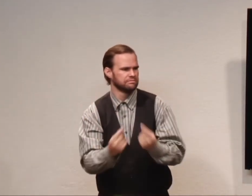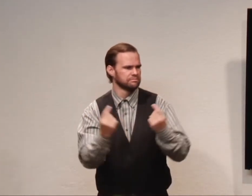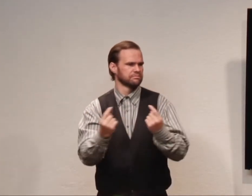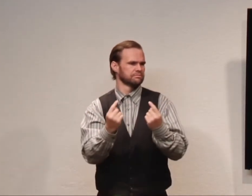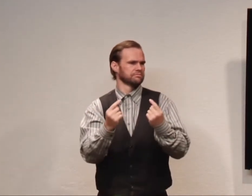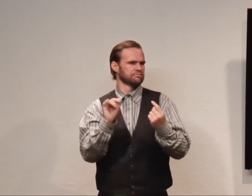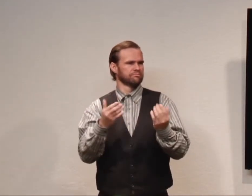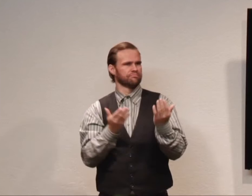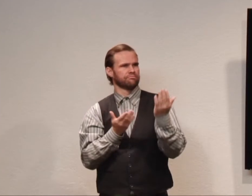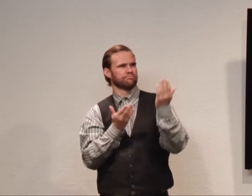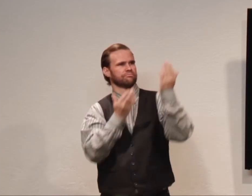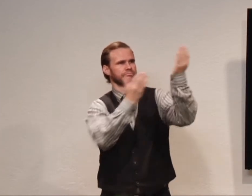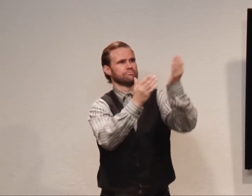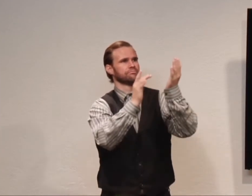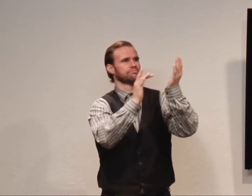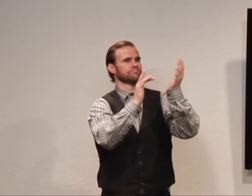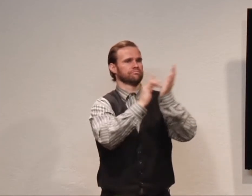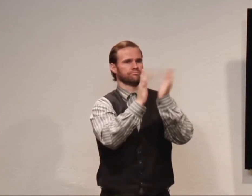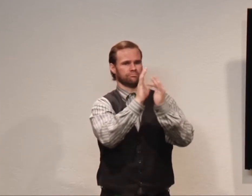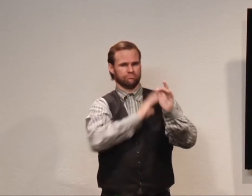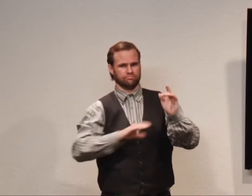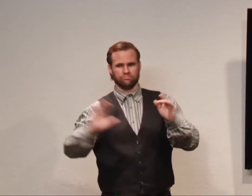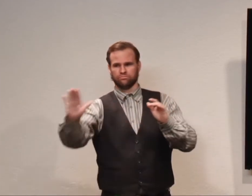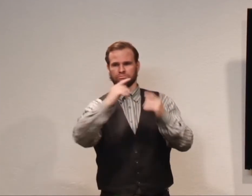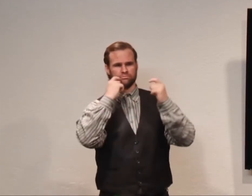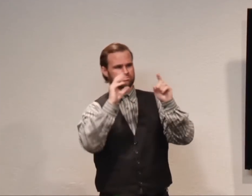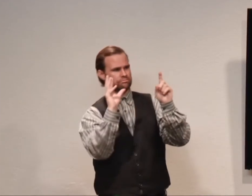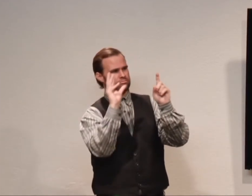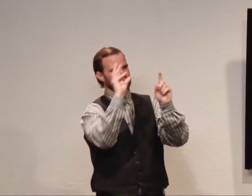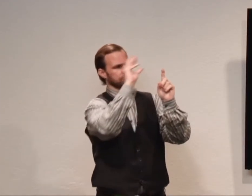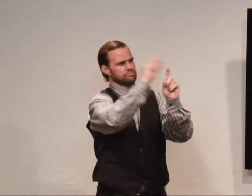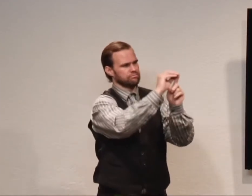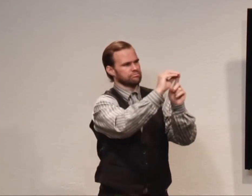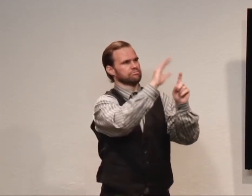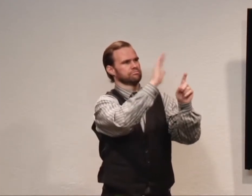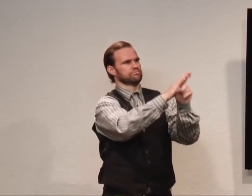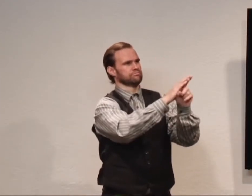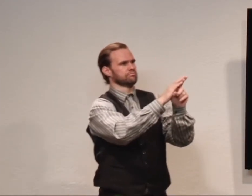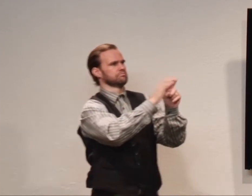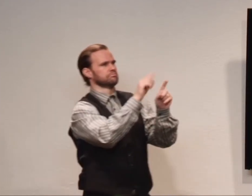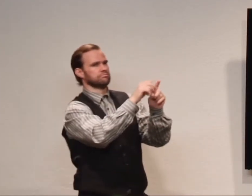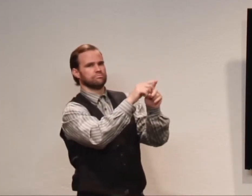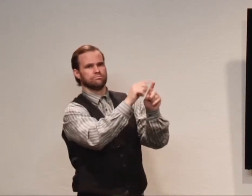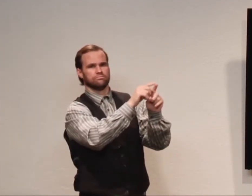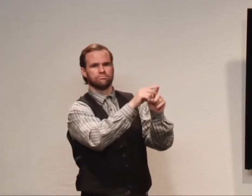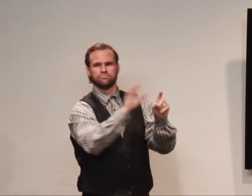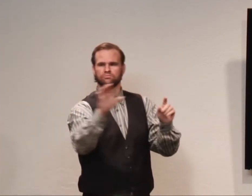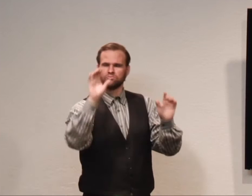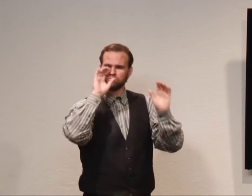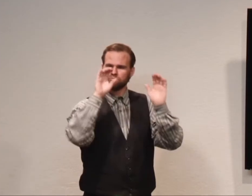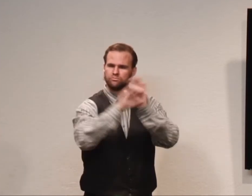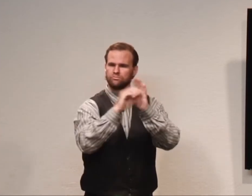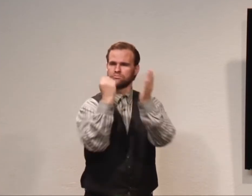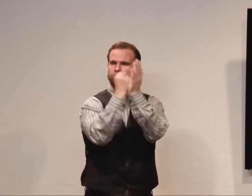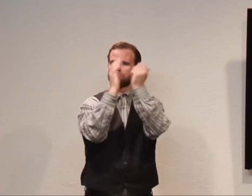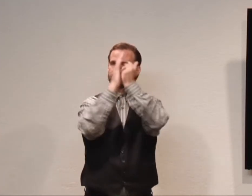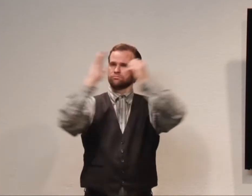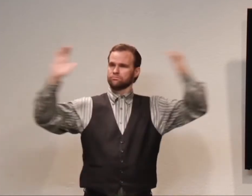Jesus Christ sacrificed himself for your sins. Your sins were placed on Christ on the